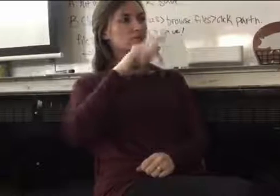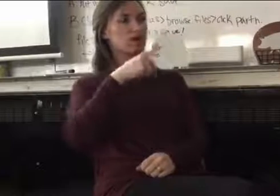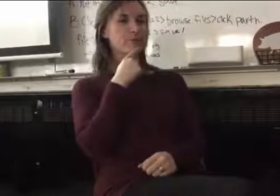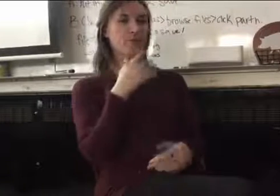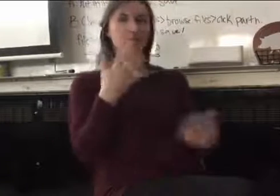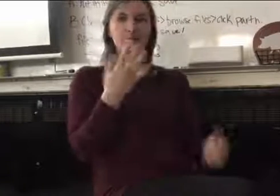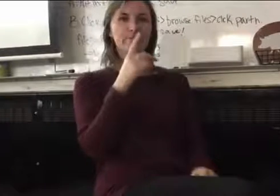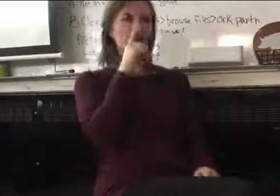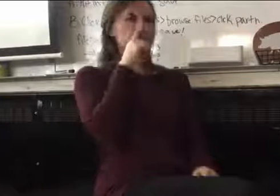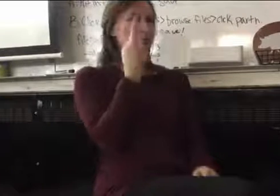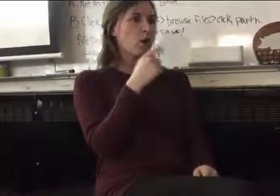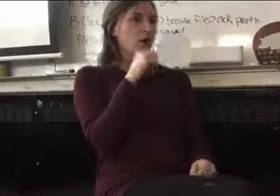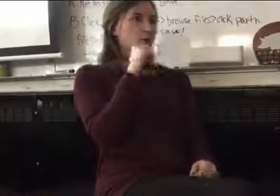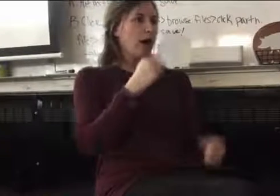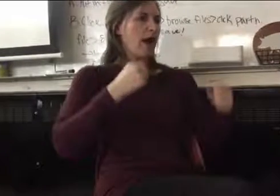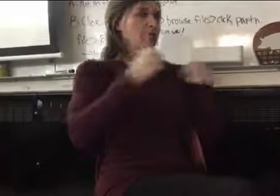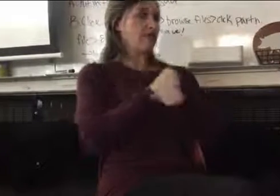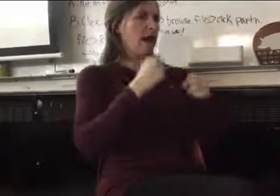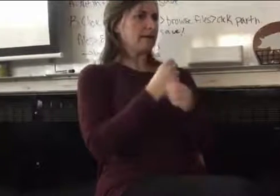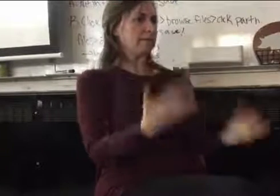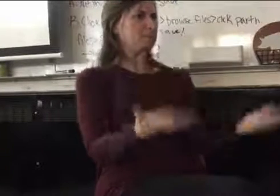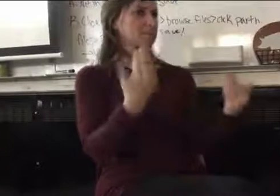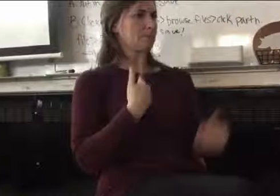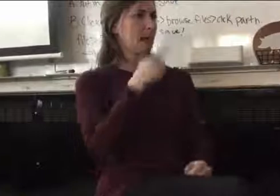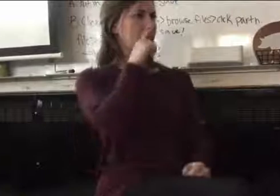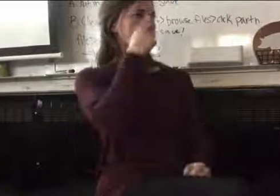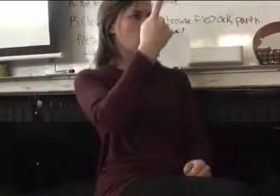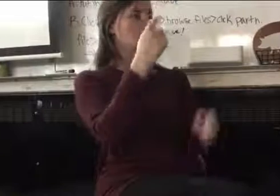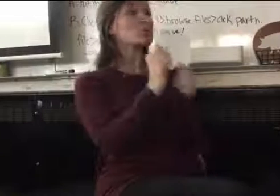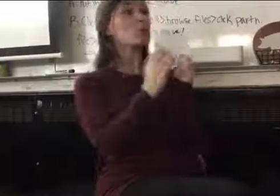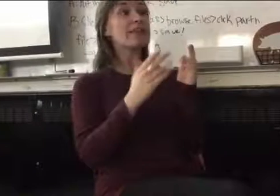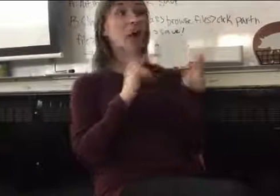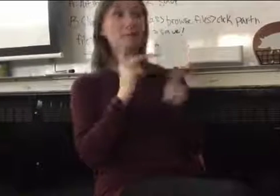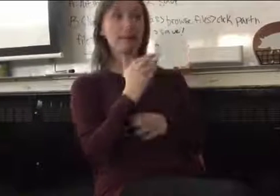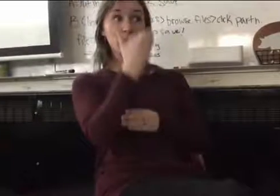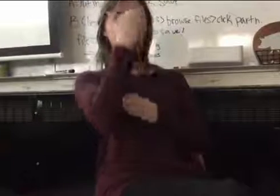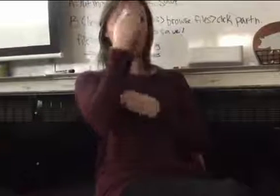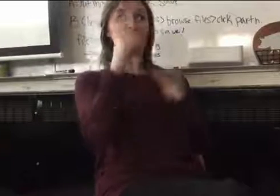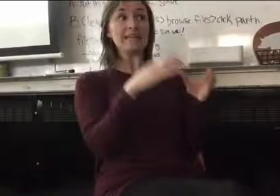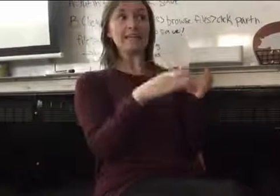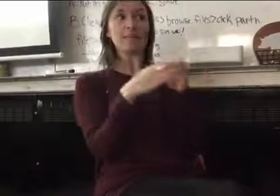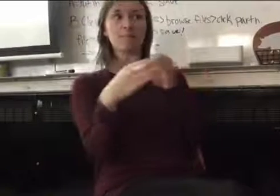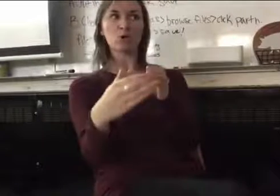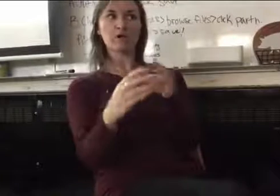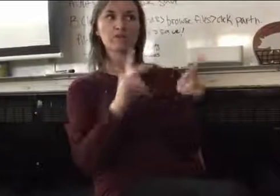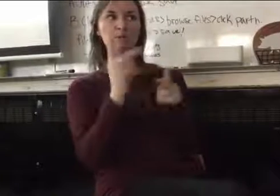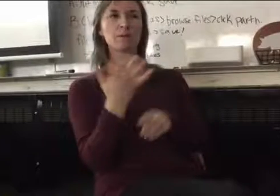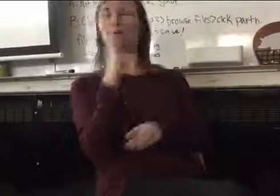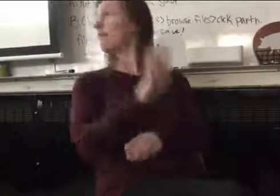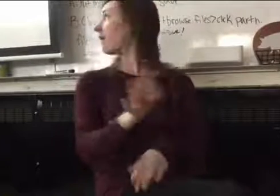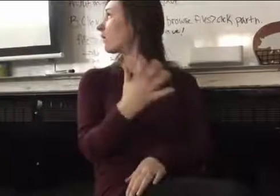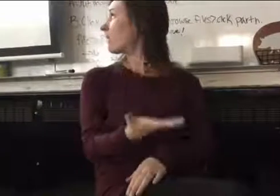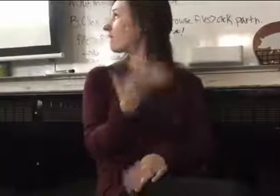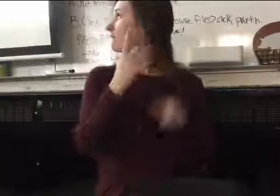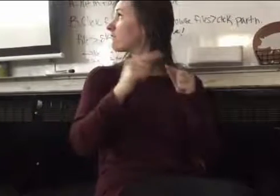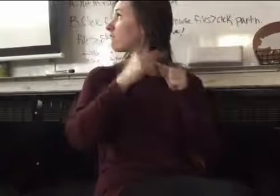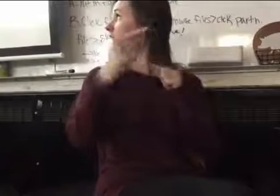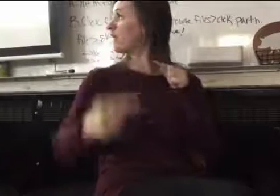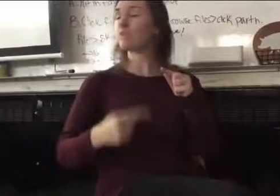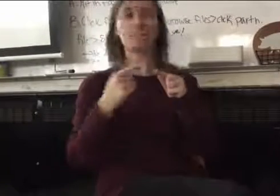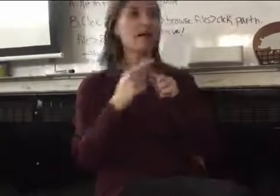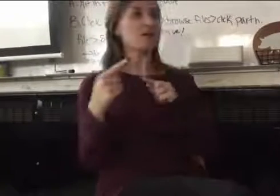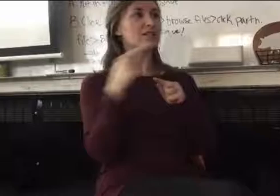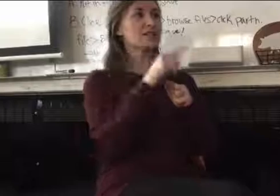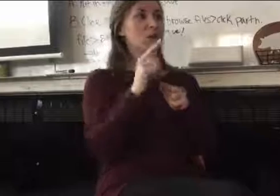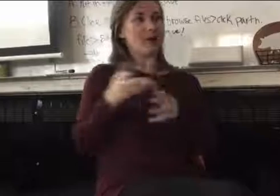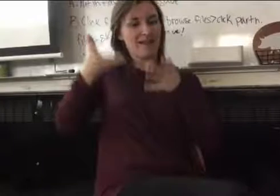any action. Without the other people's knowledge, he moves his people about 5 miles this way and leaves